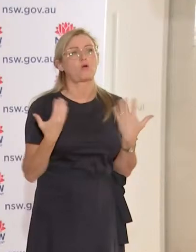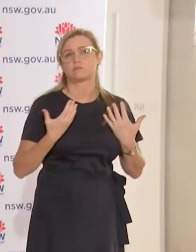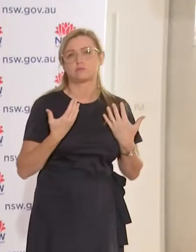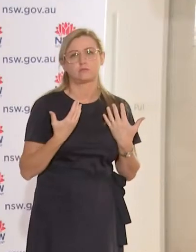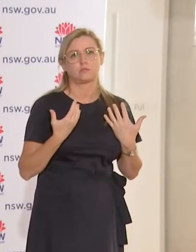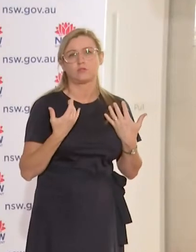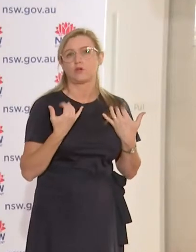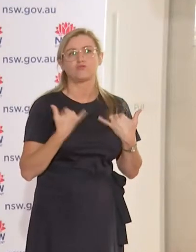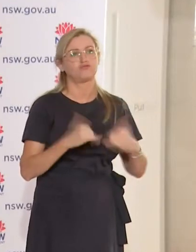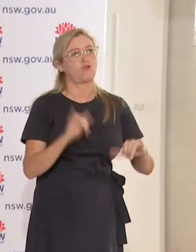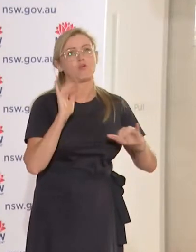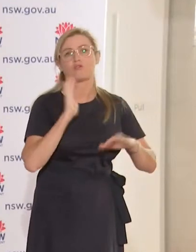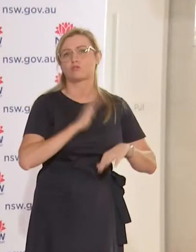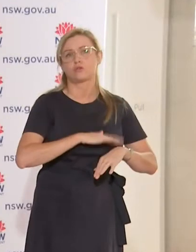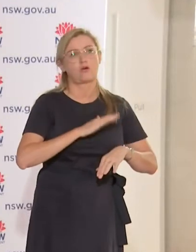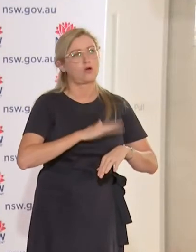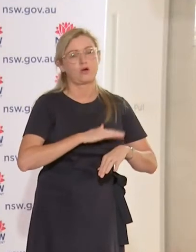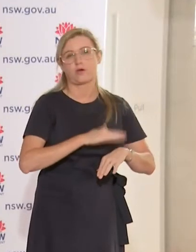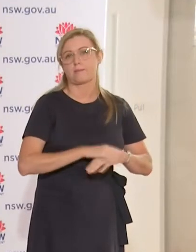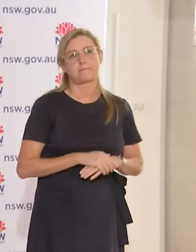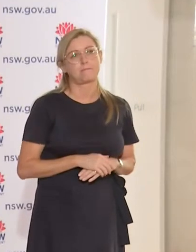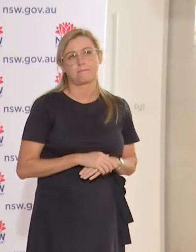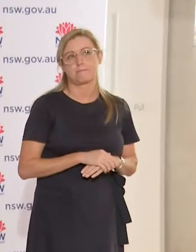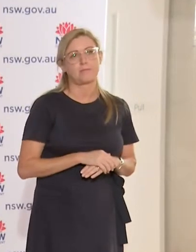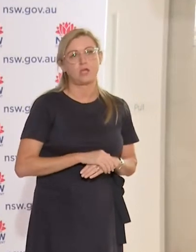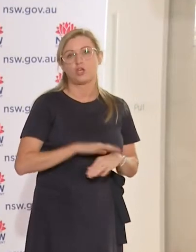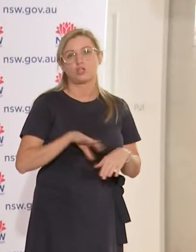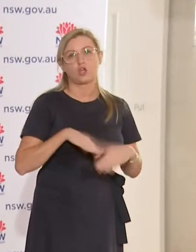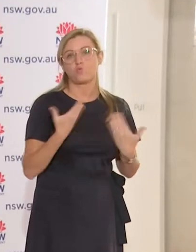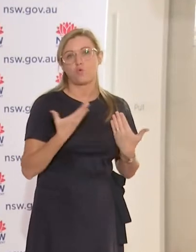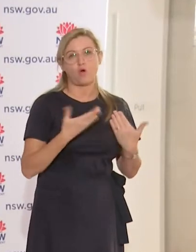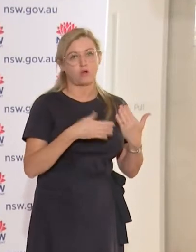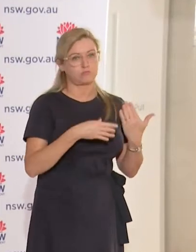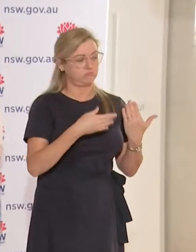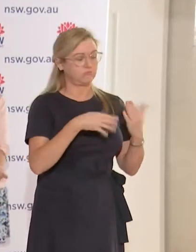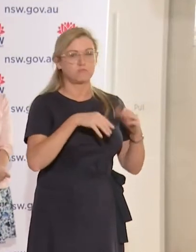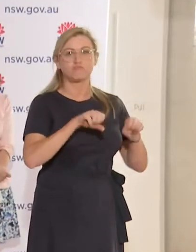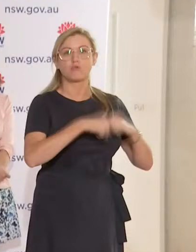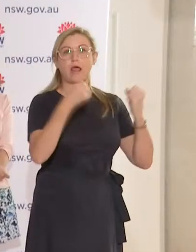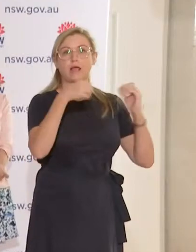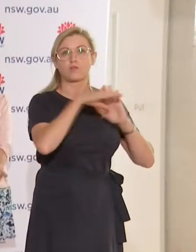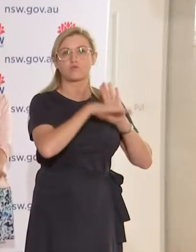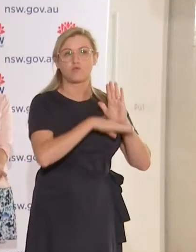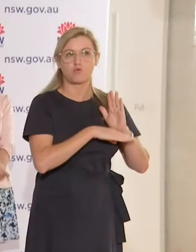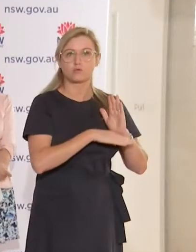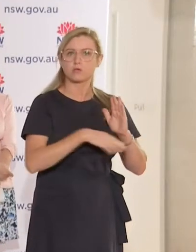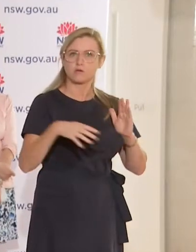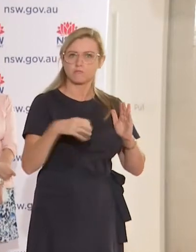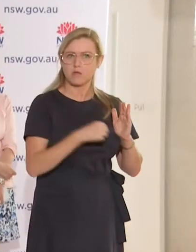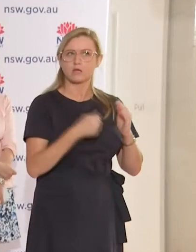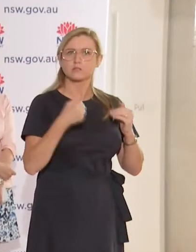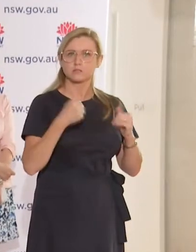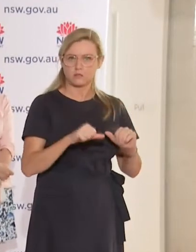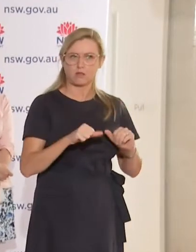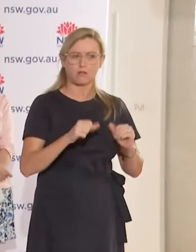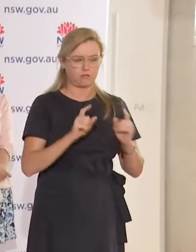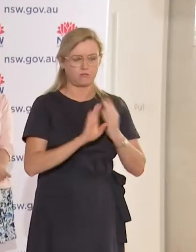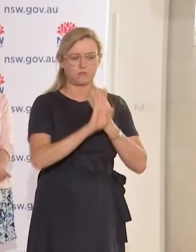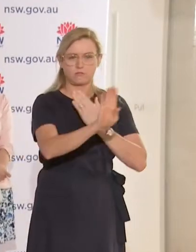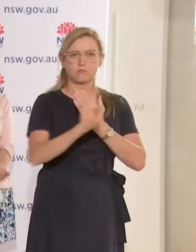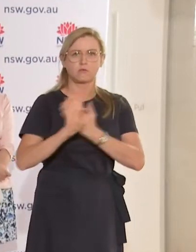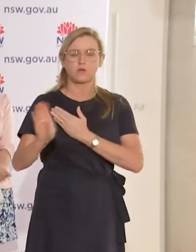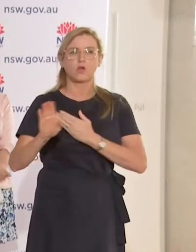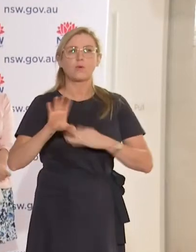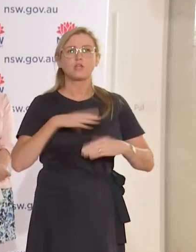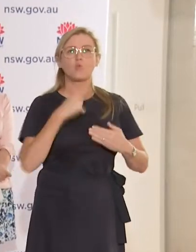need people to be breaking the public health orders, as we don't want many more spot fires.